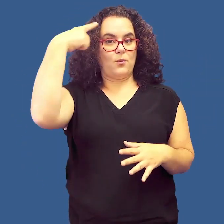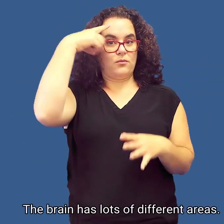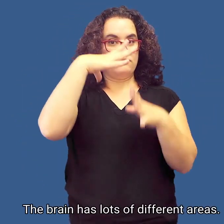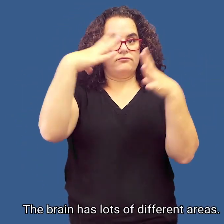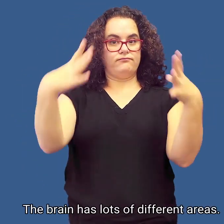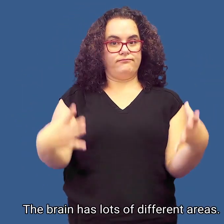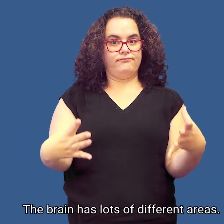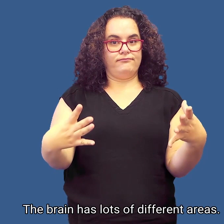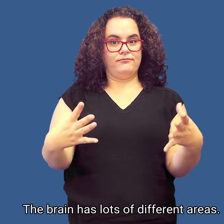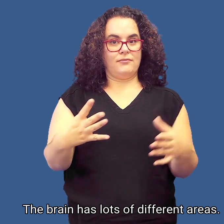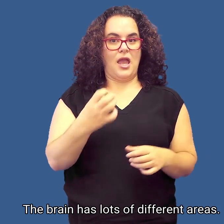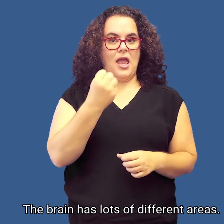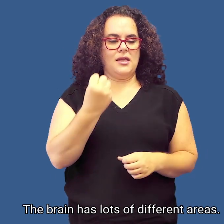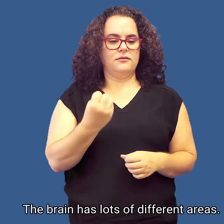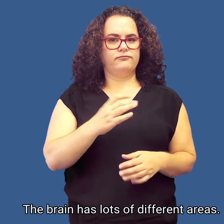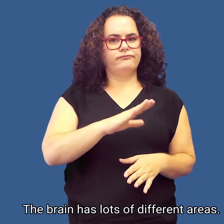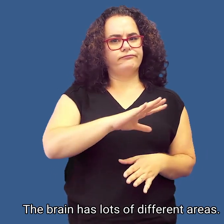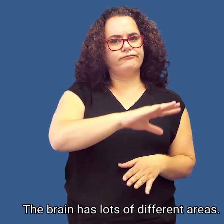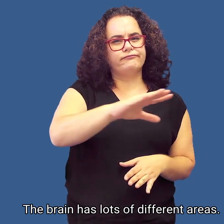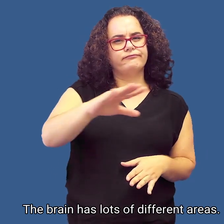The brain has lots of different areas.